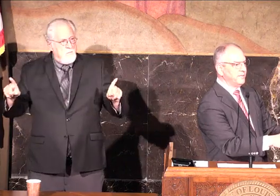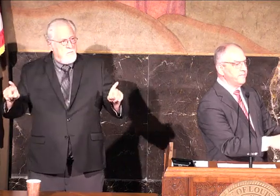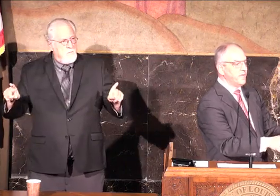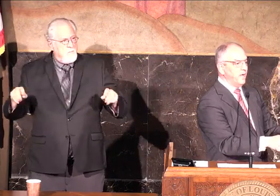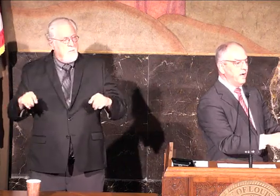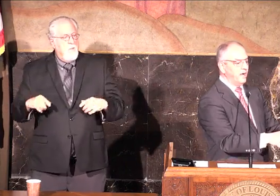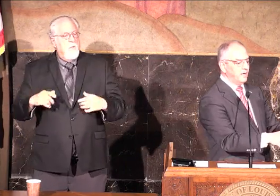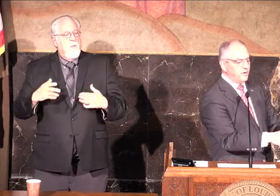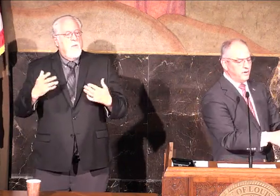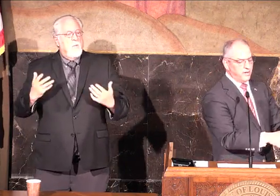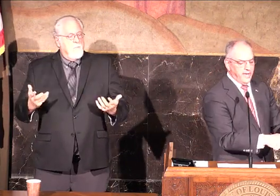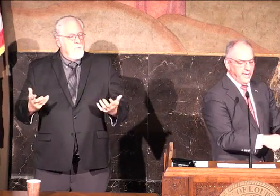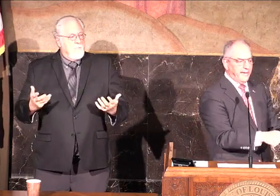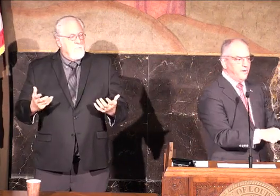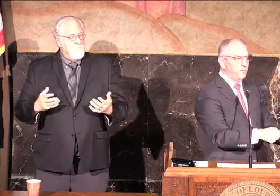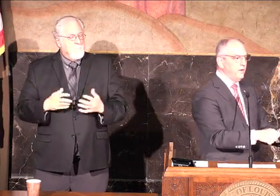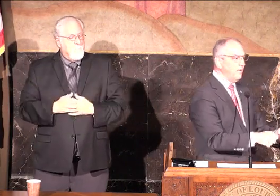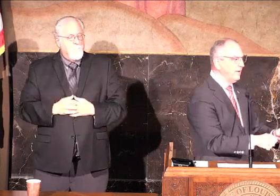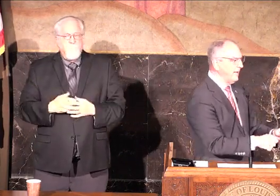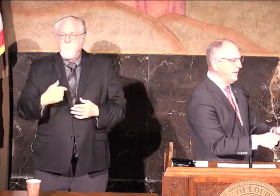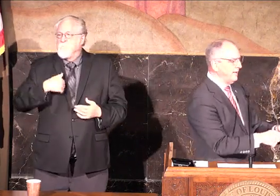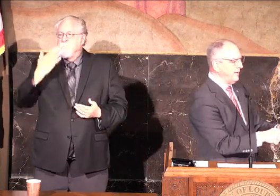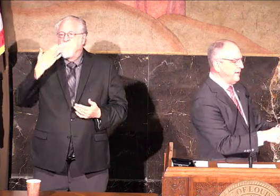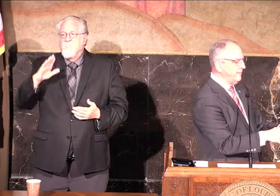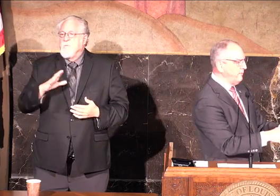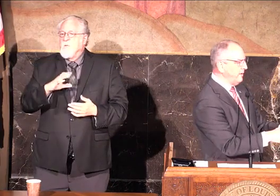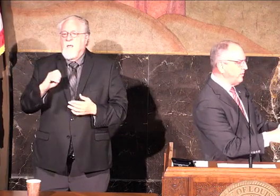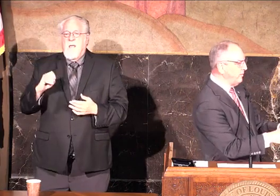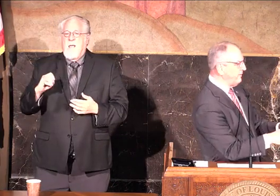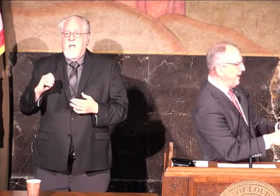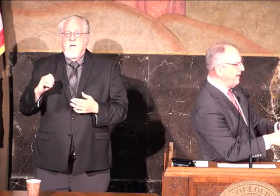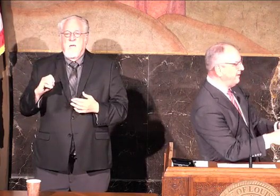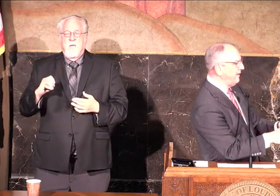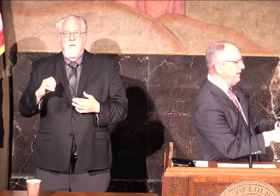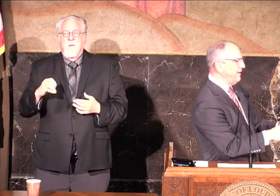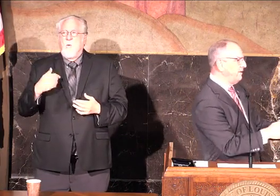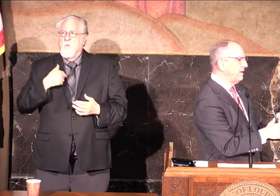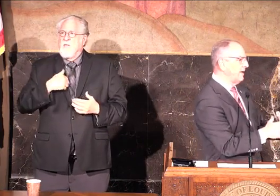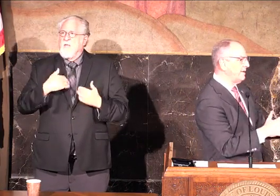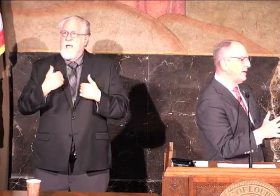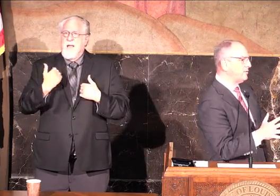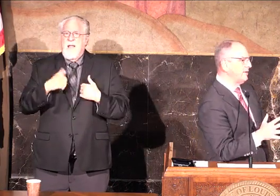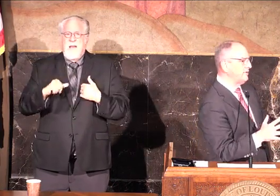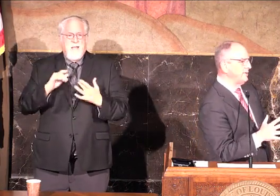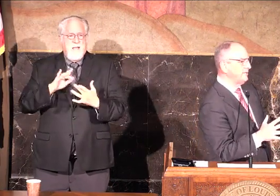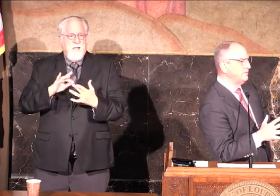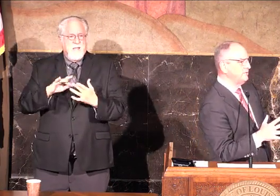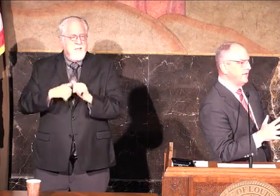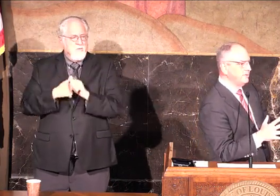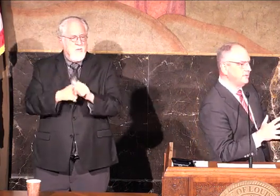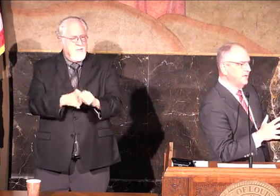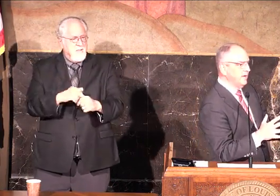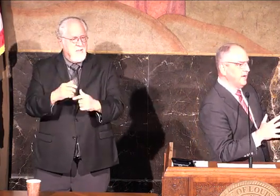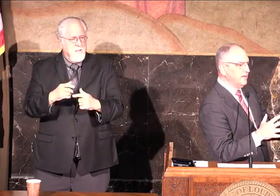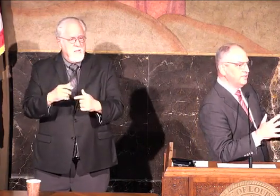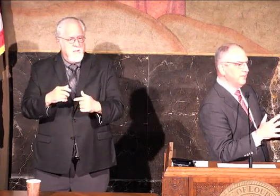distancing. I don't know and whether we've had any contact tracing that